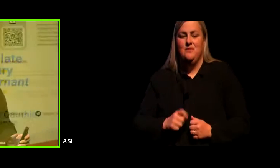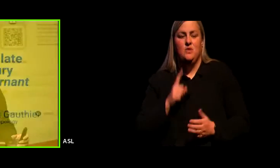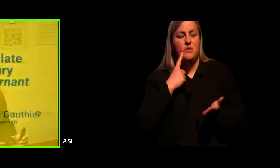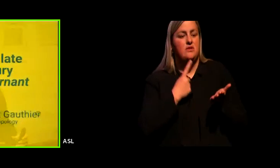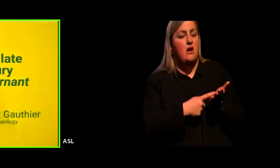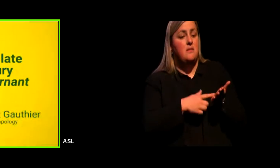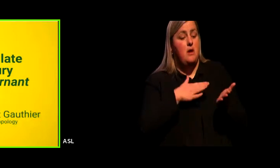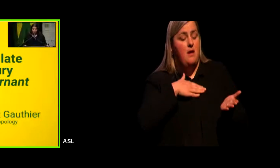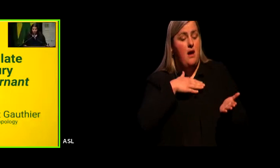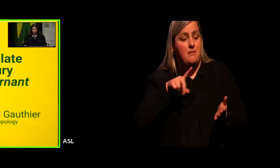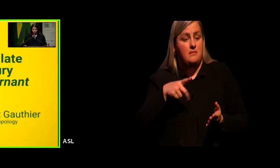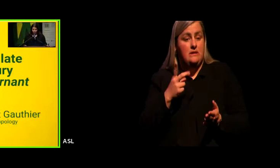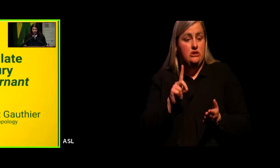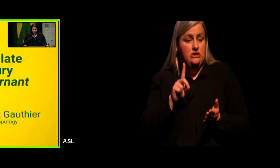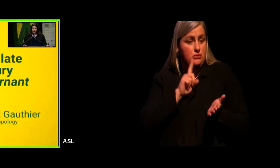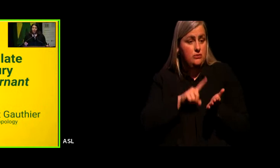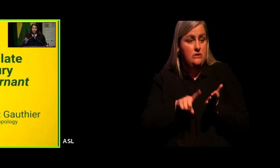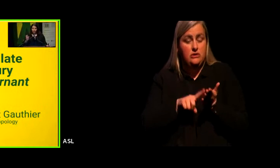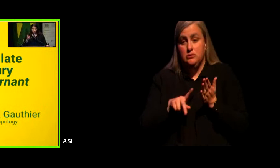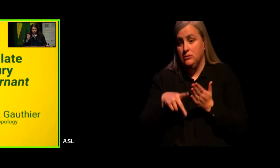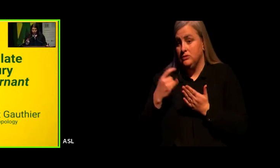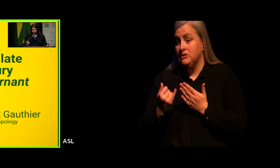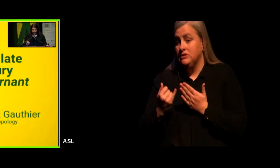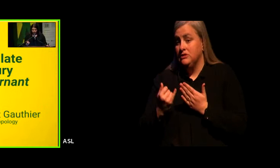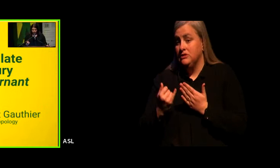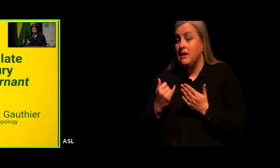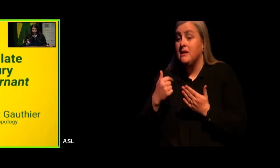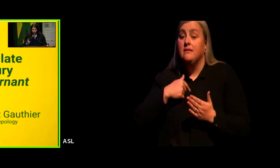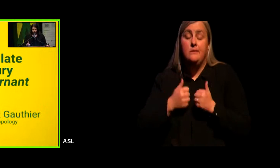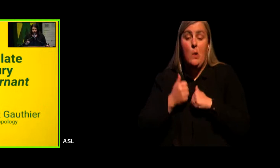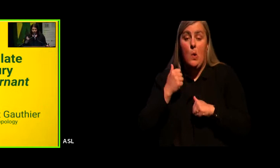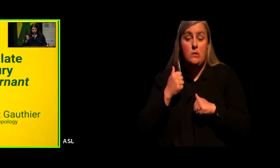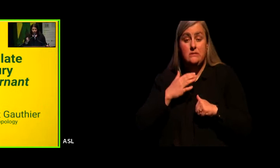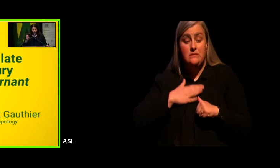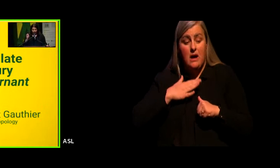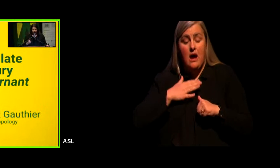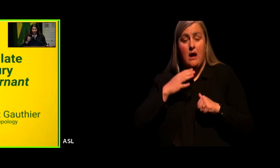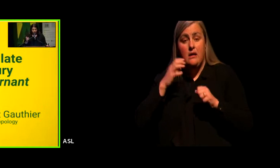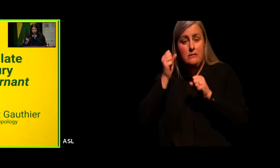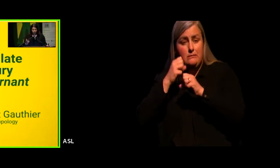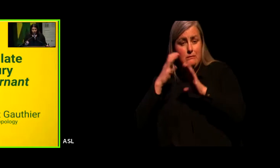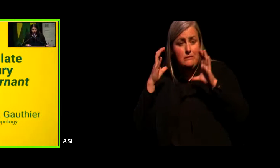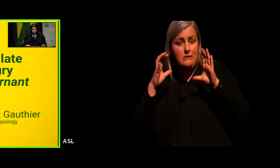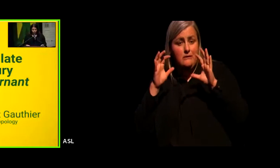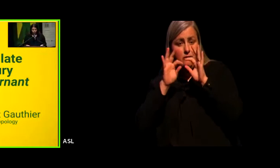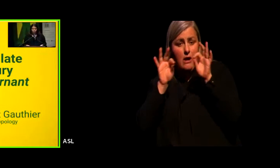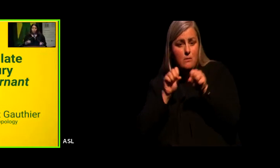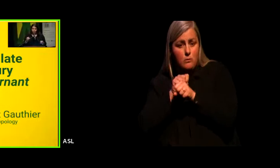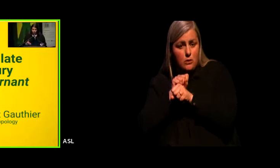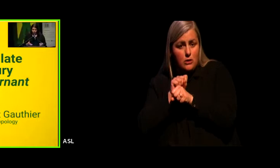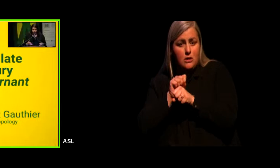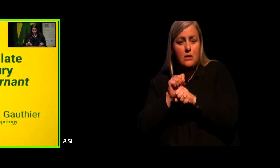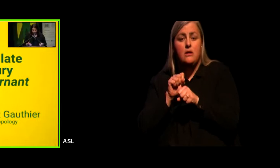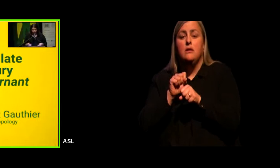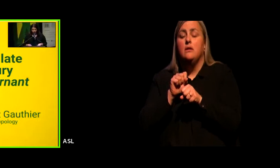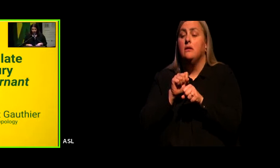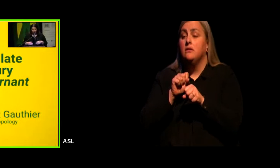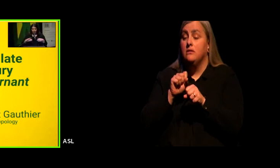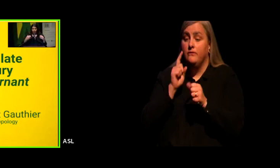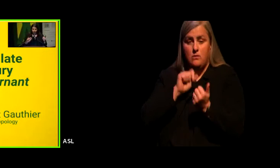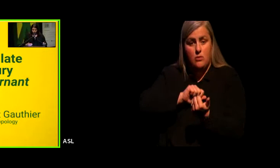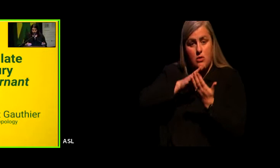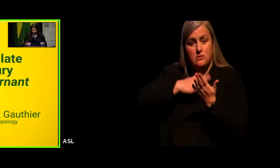my doctoral research project, but in fact, mostly about the framework that I am using to approach my research topic,